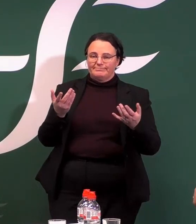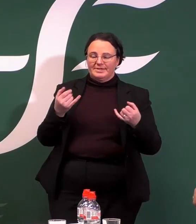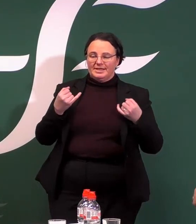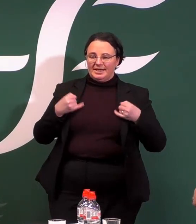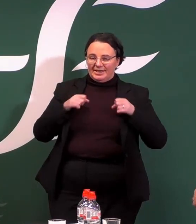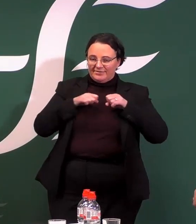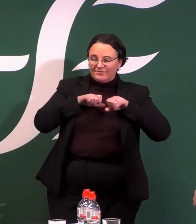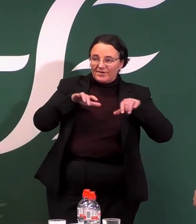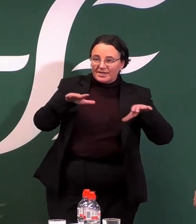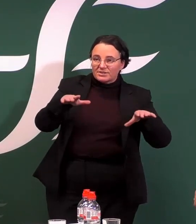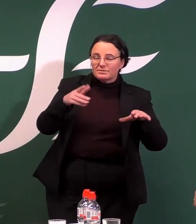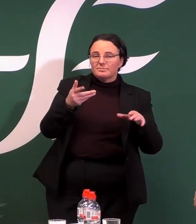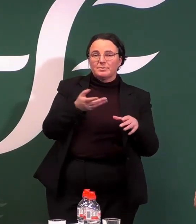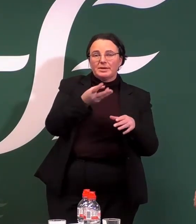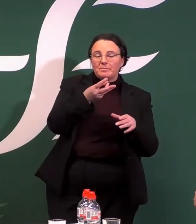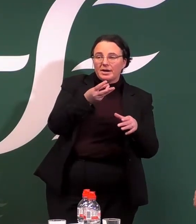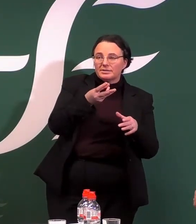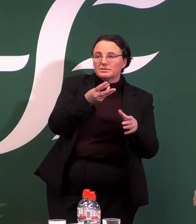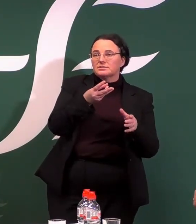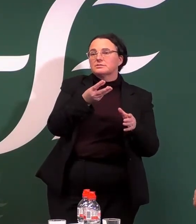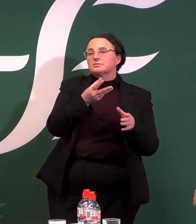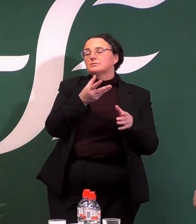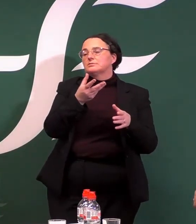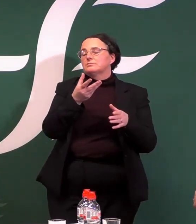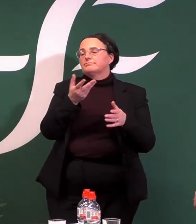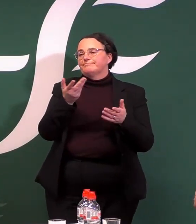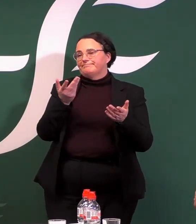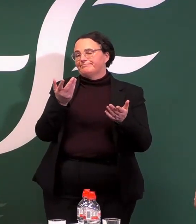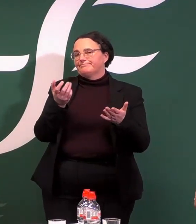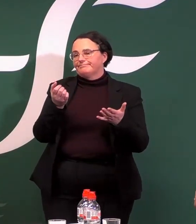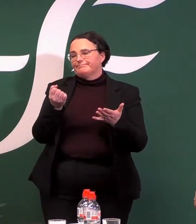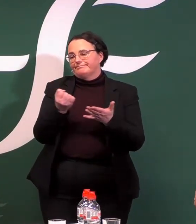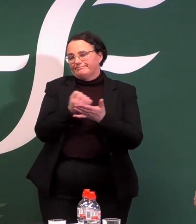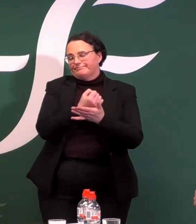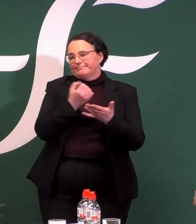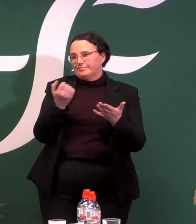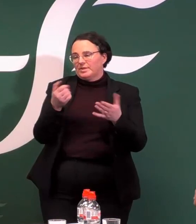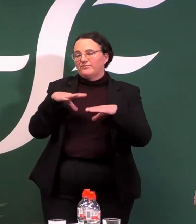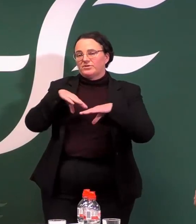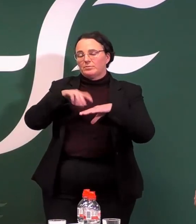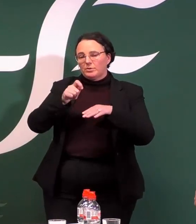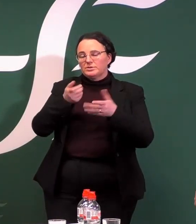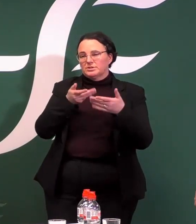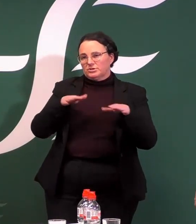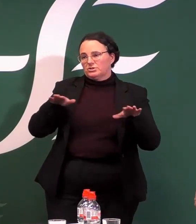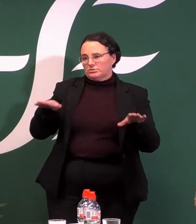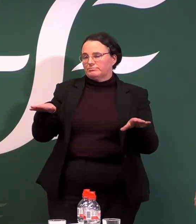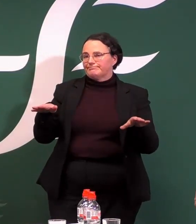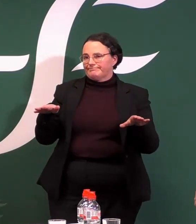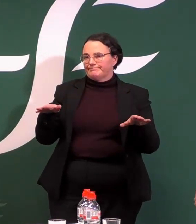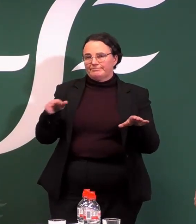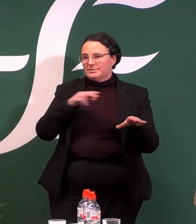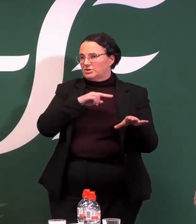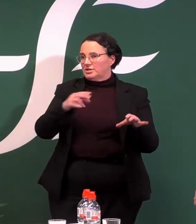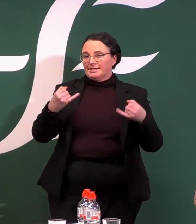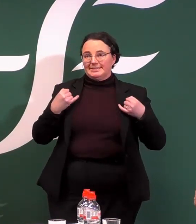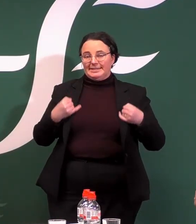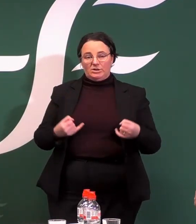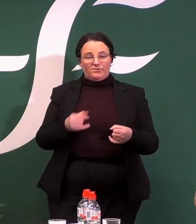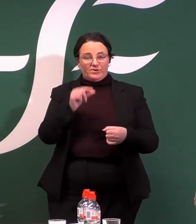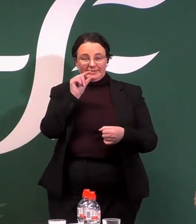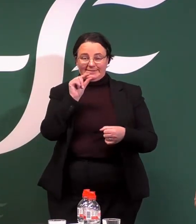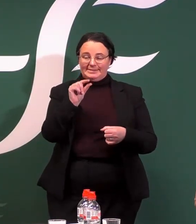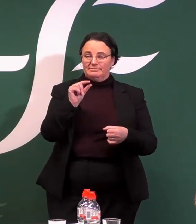asymptomatic or mildly asymptomatic, unfortunately, for the great majority of children, is either they're not ill at all or have minor